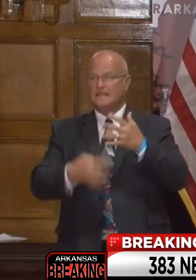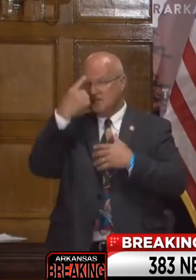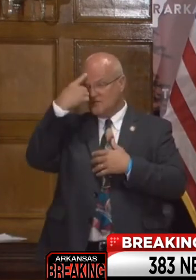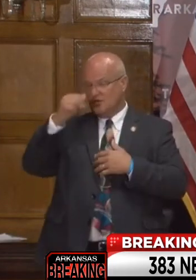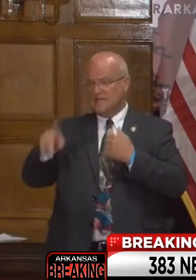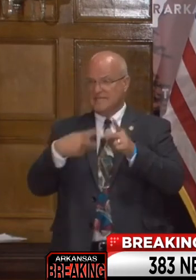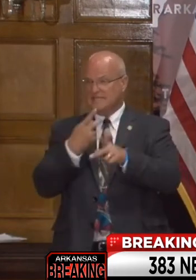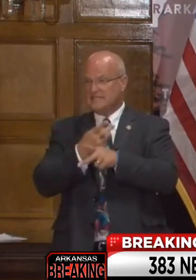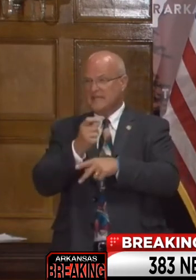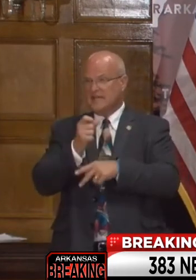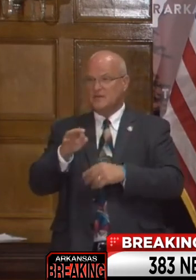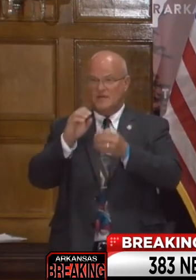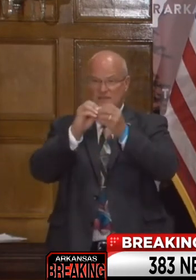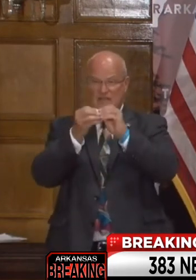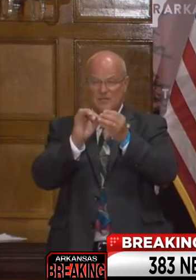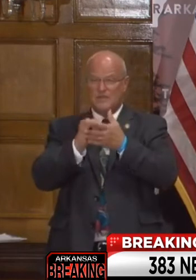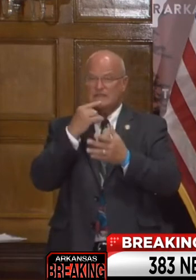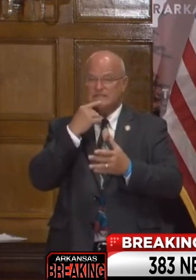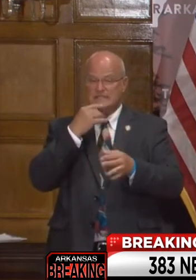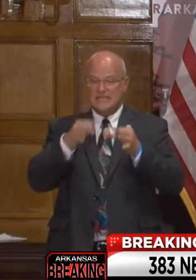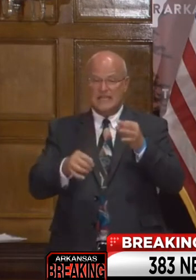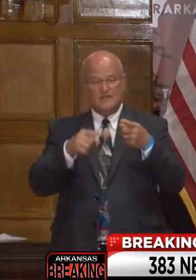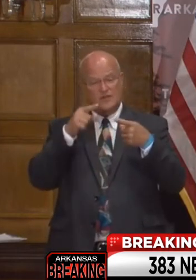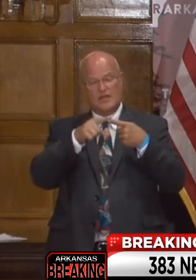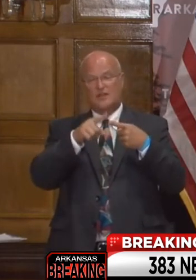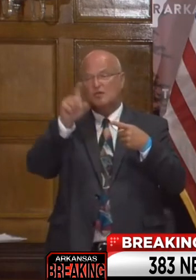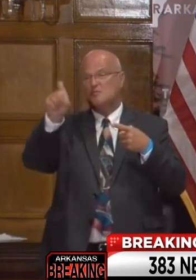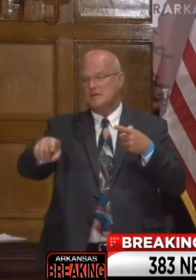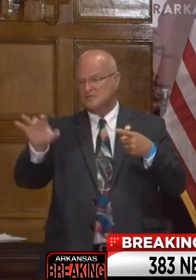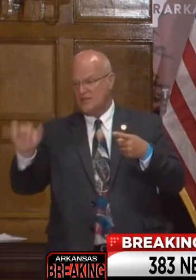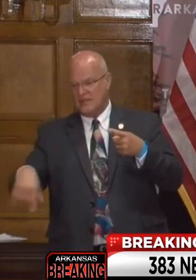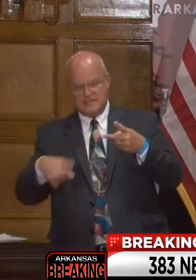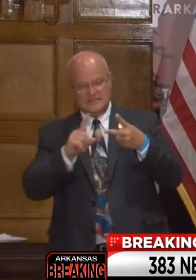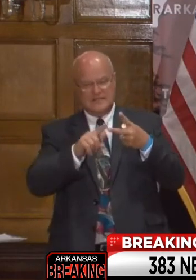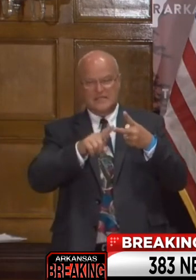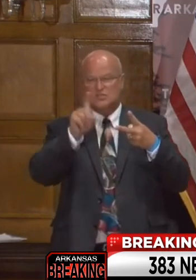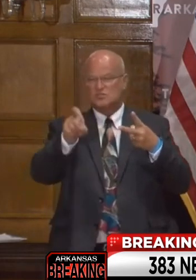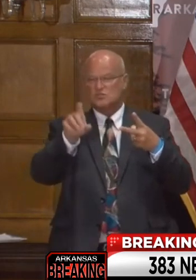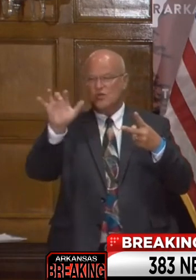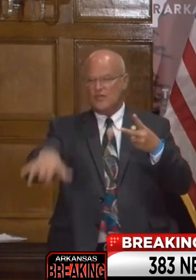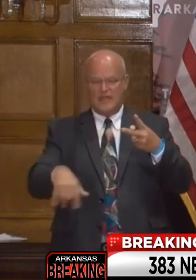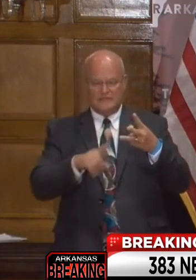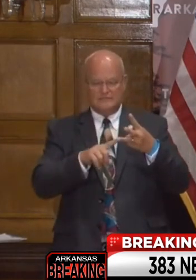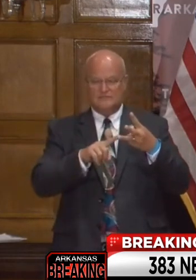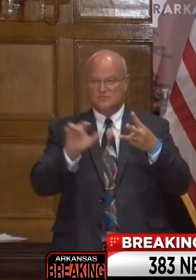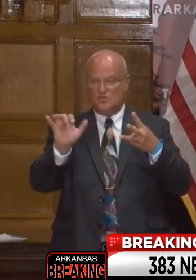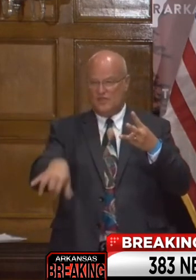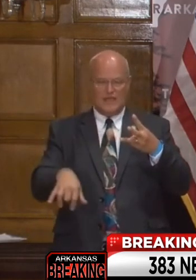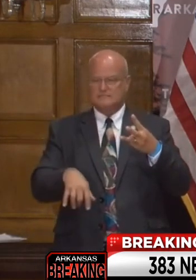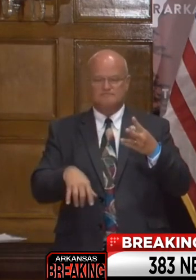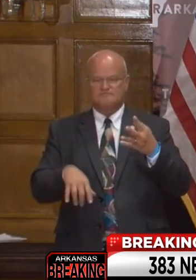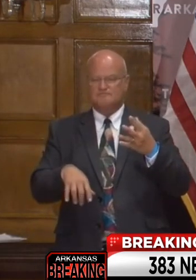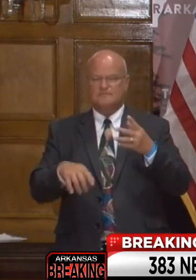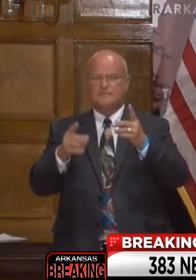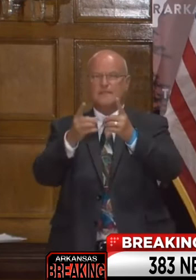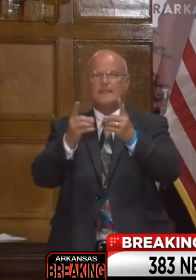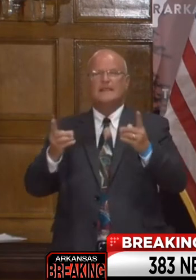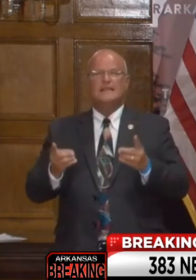or any type of number that says, if you're here, you do this. Again, back to what we've said, the